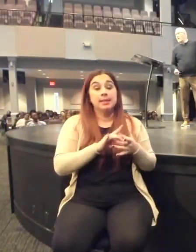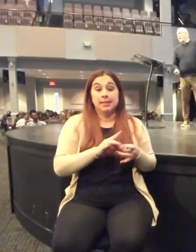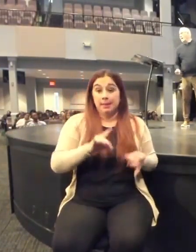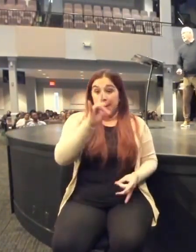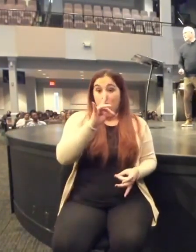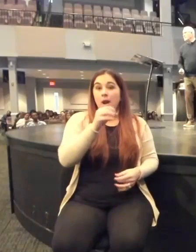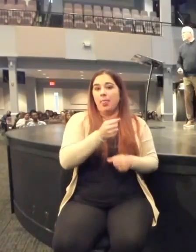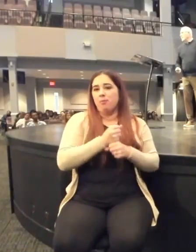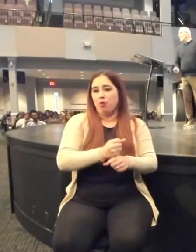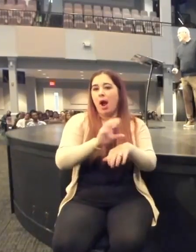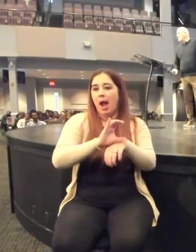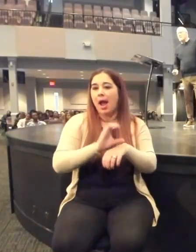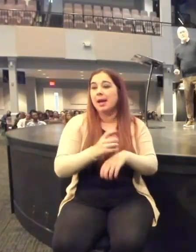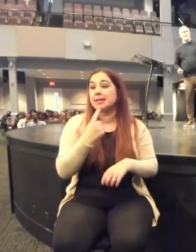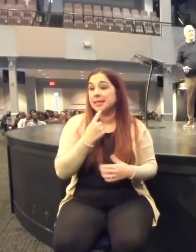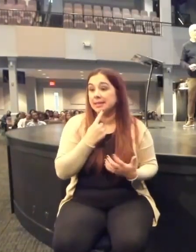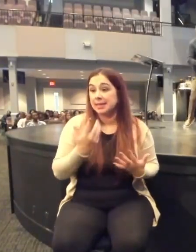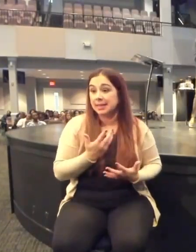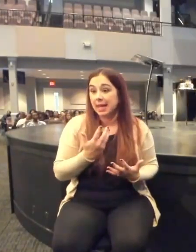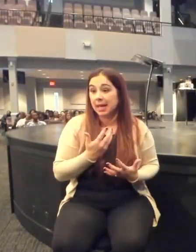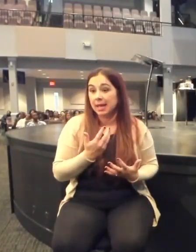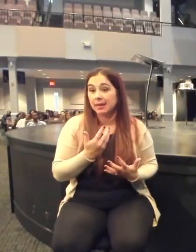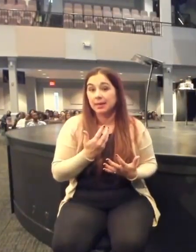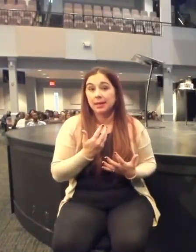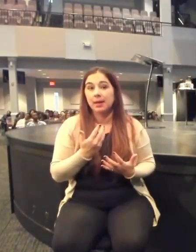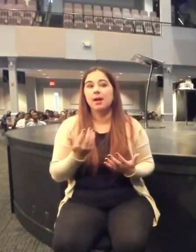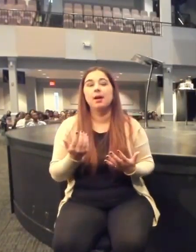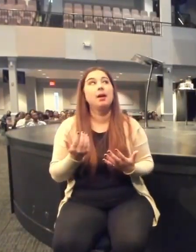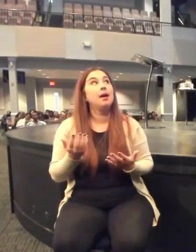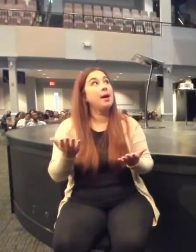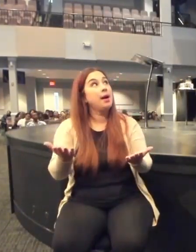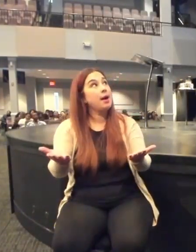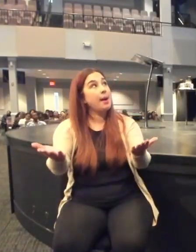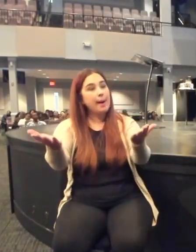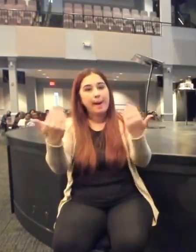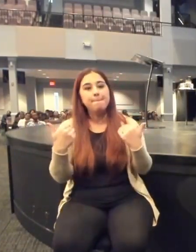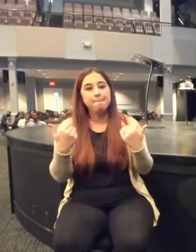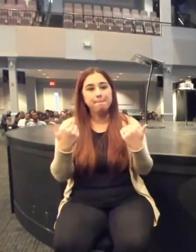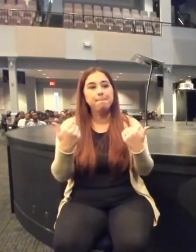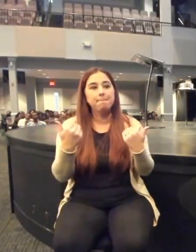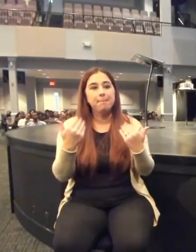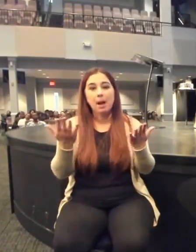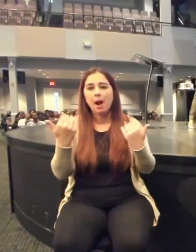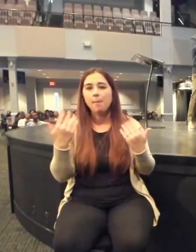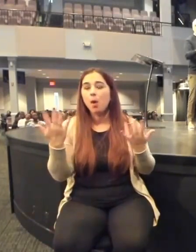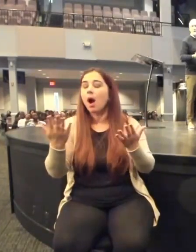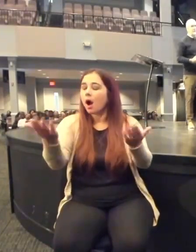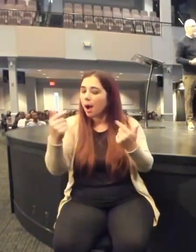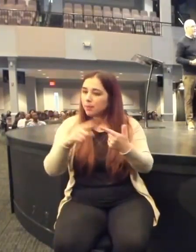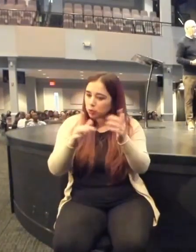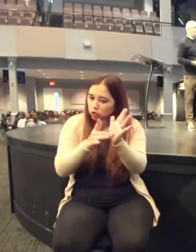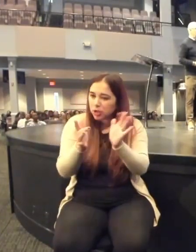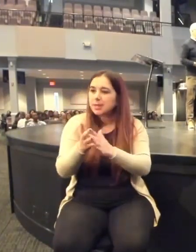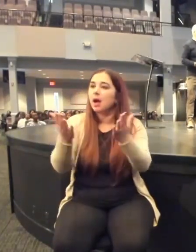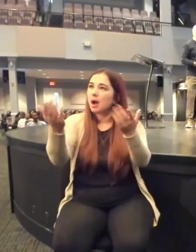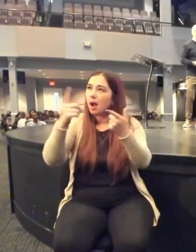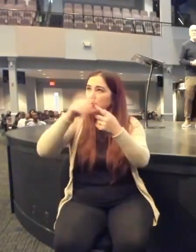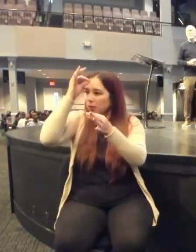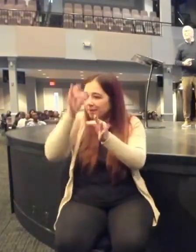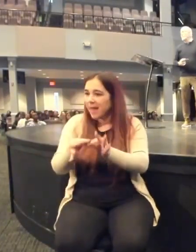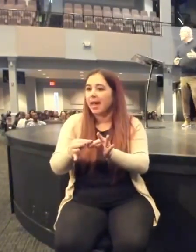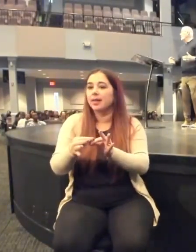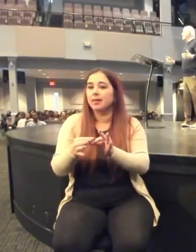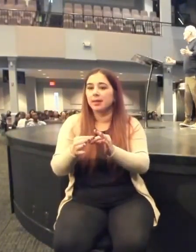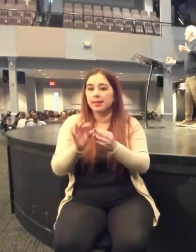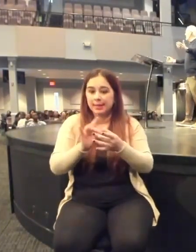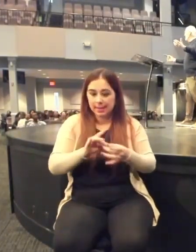the bride say, come, come. What does this mean? Come to Jesus. Come to faith in Christ. The